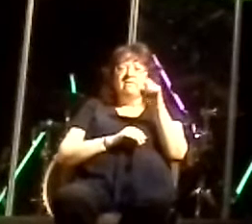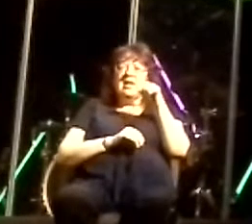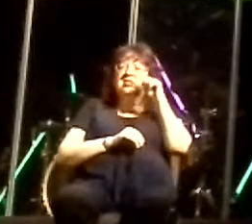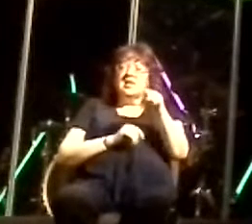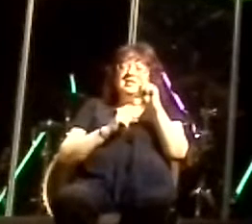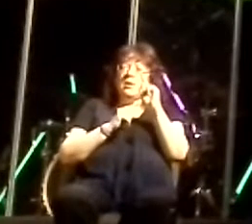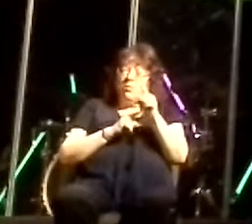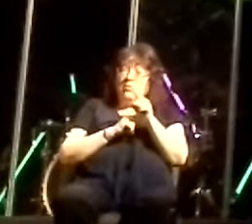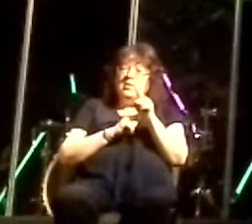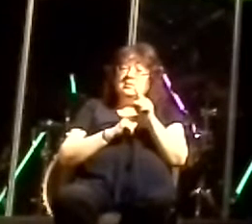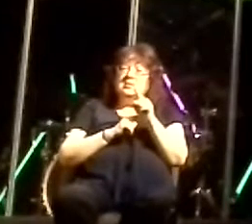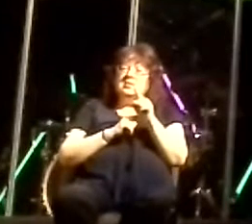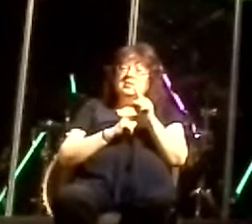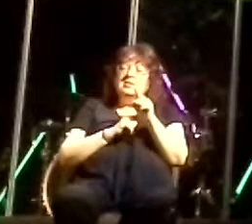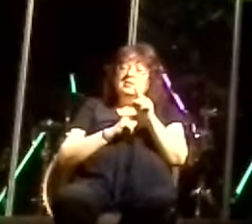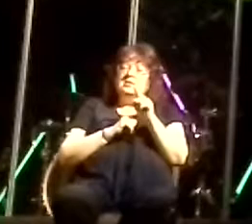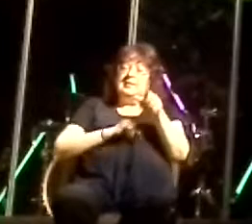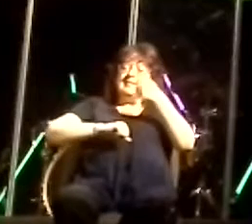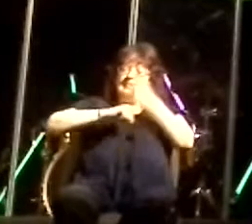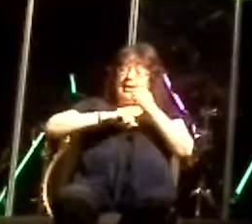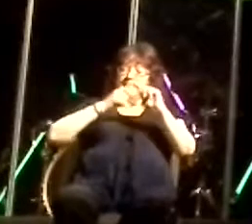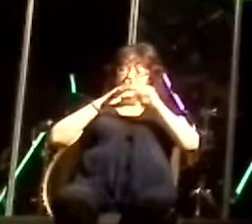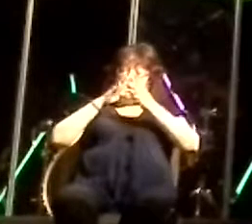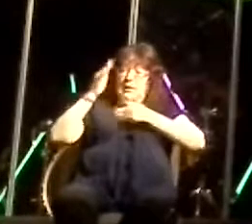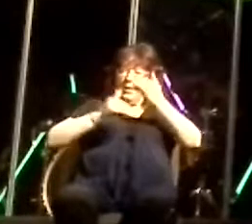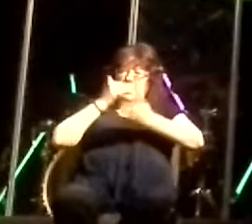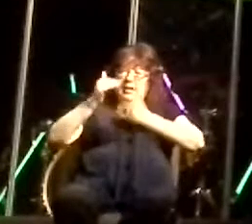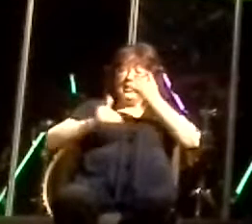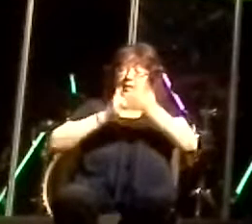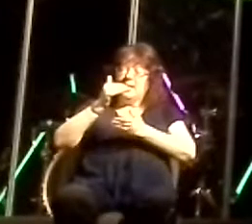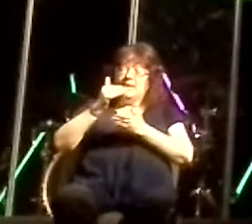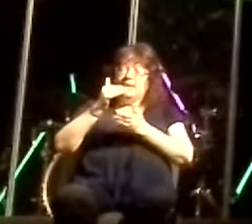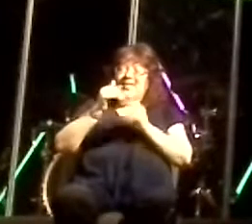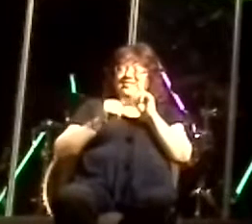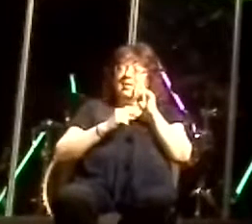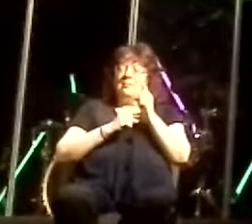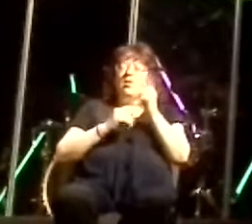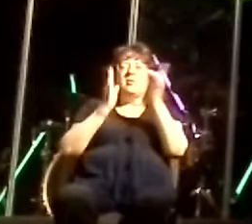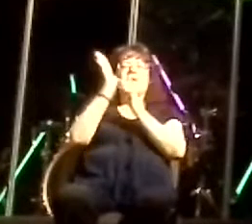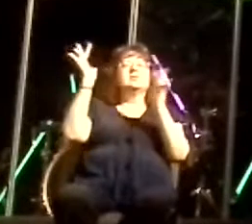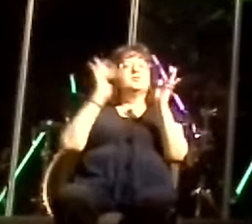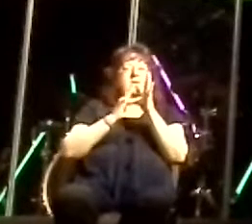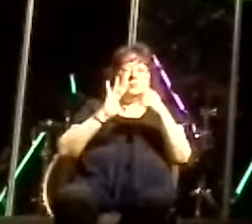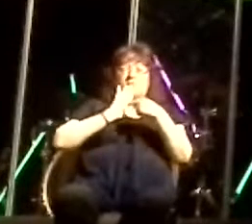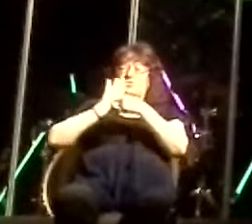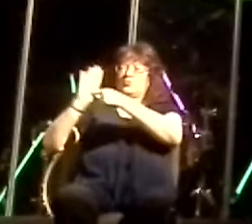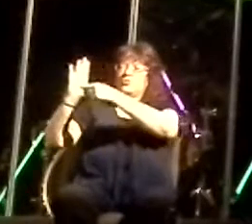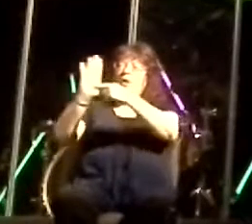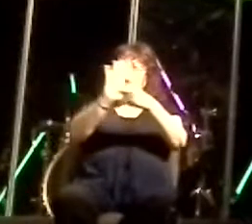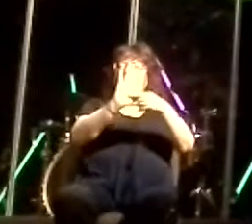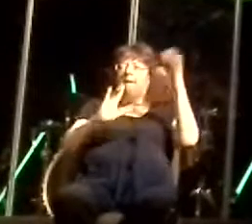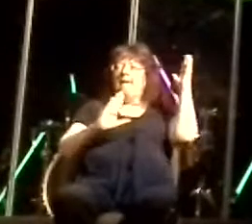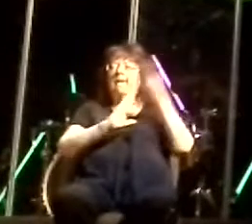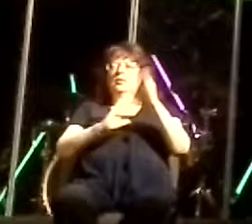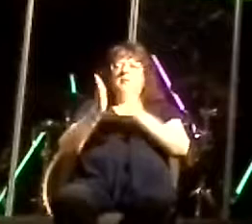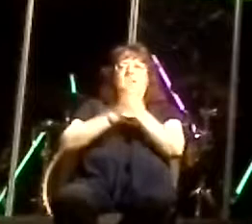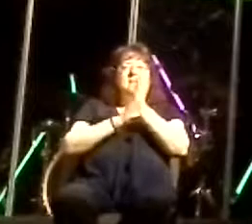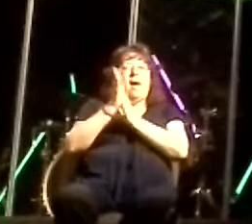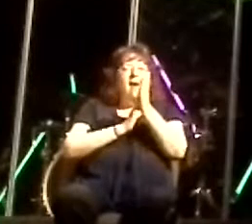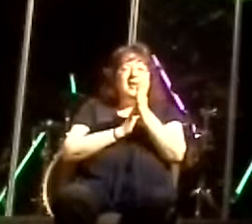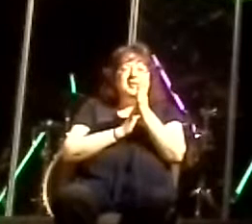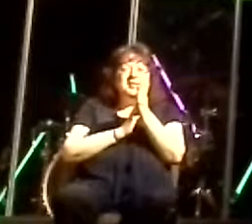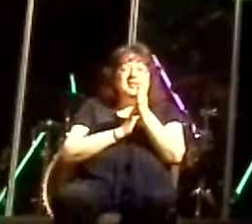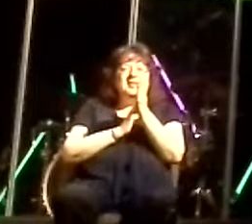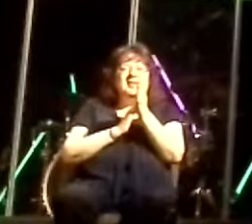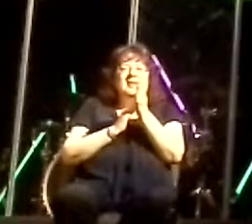is the moment that set in motion the moment when Jesus would show his ultimate passion